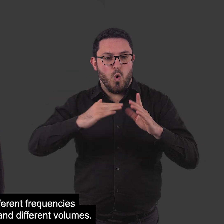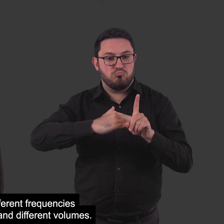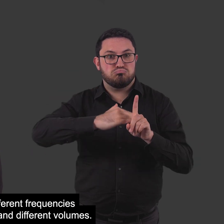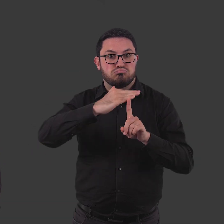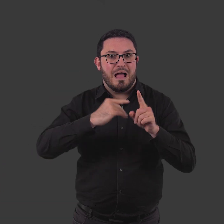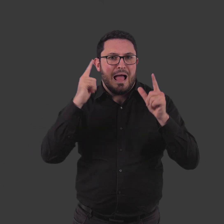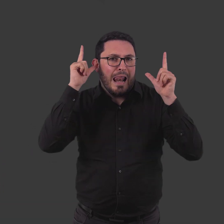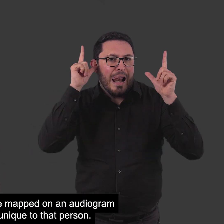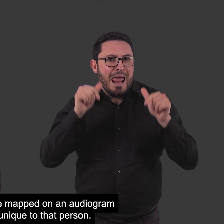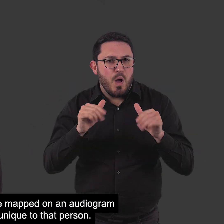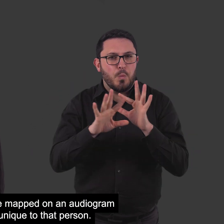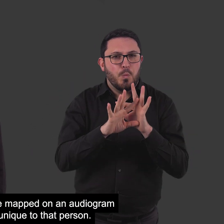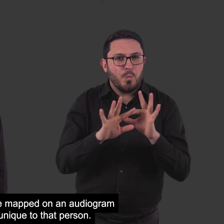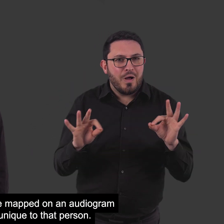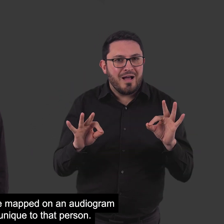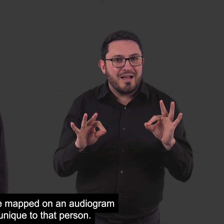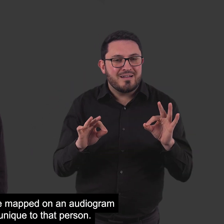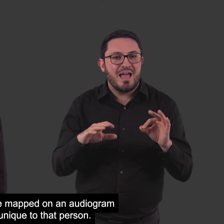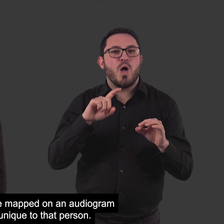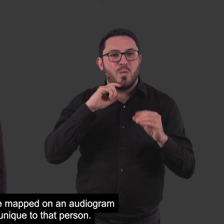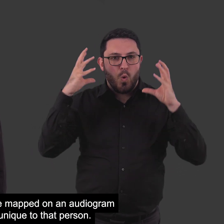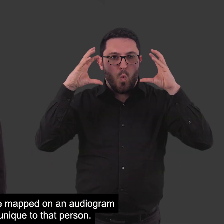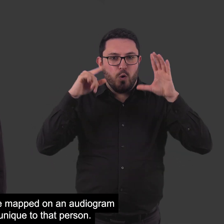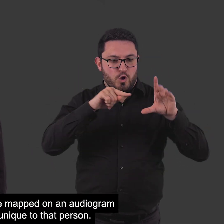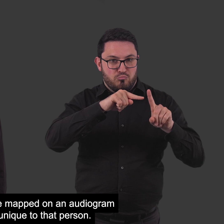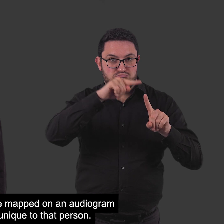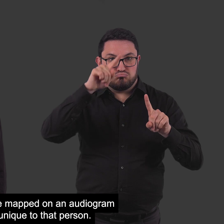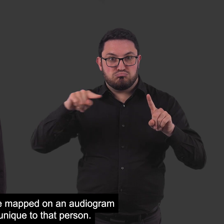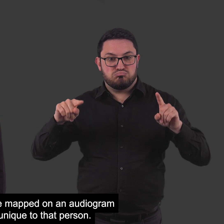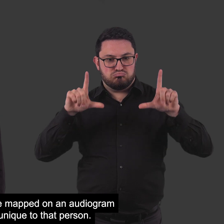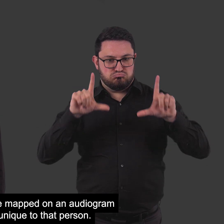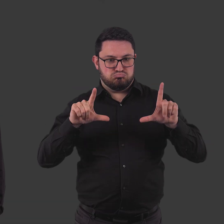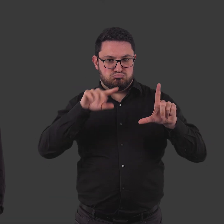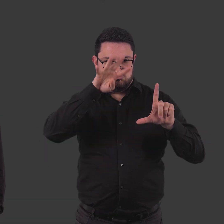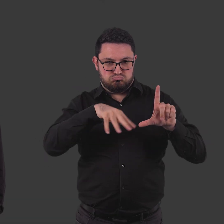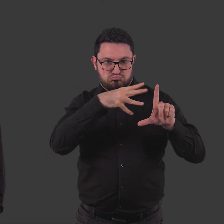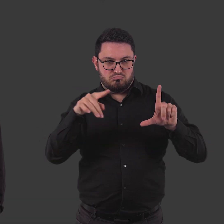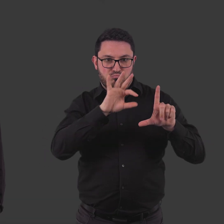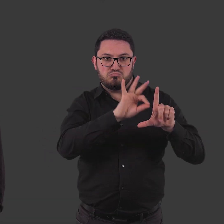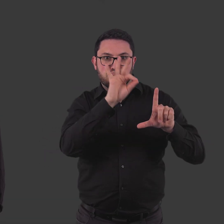different volumes. The results are mapped on an audiogram, which is unique to that person.